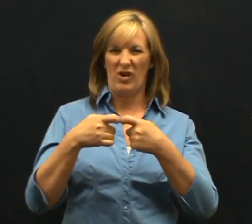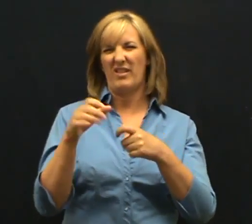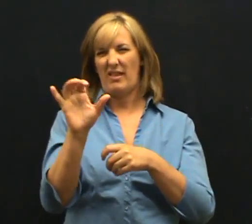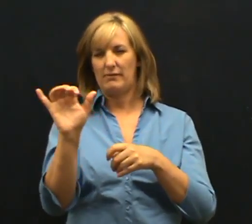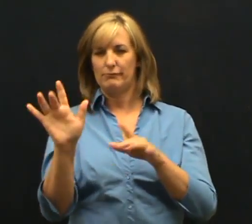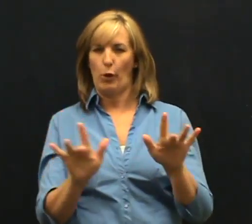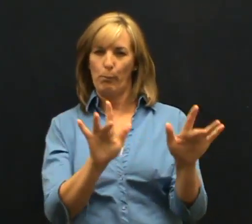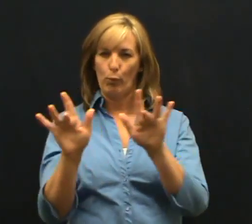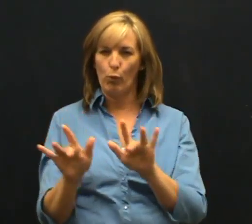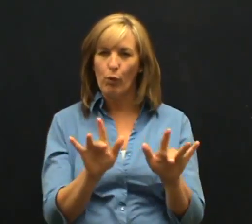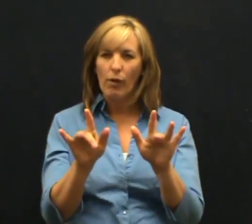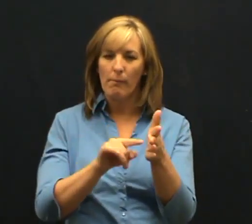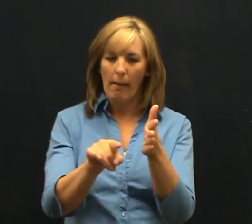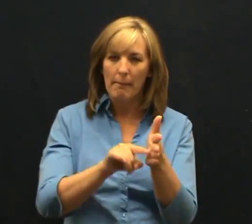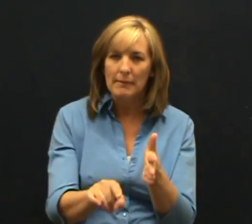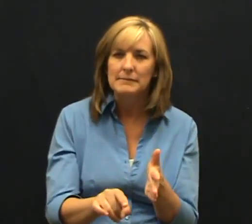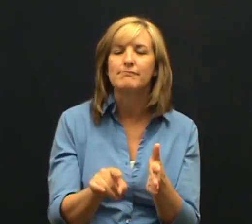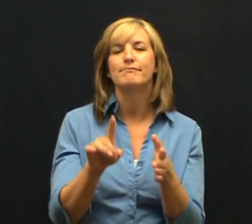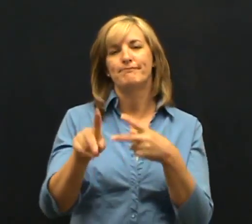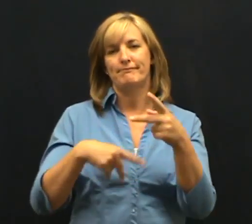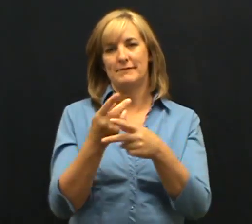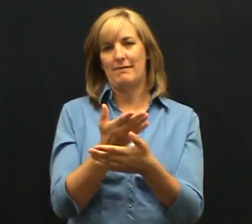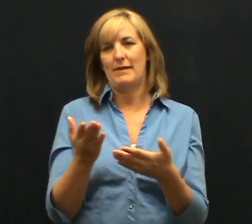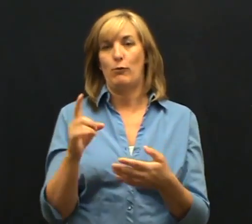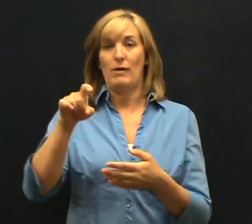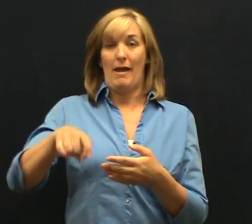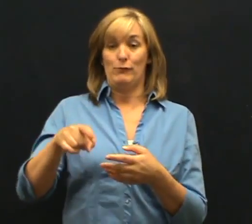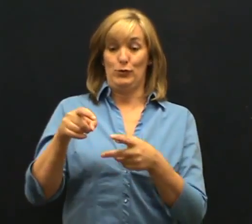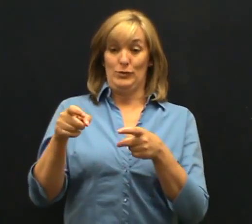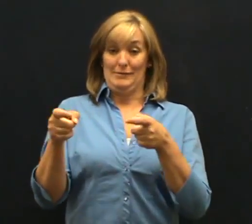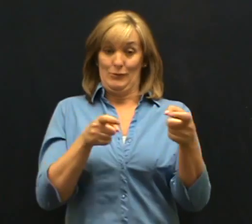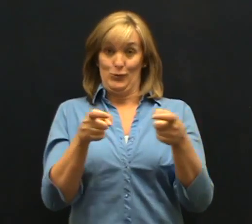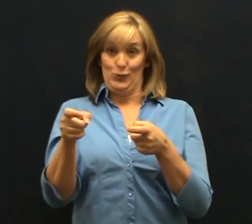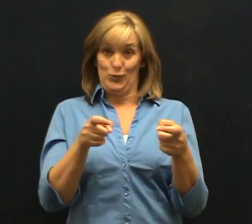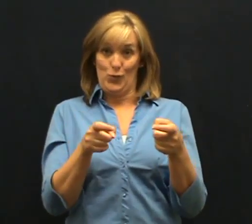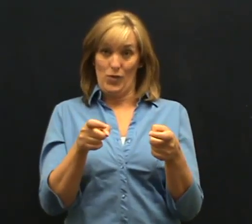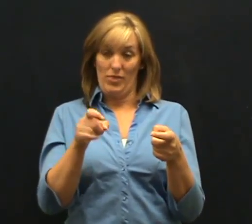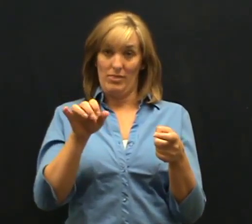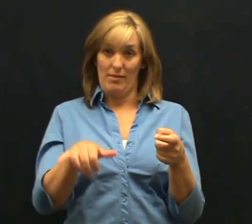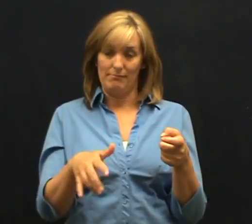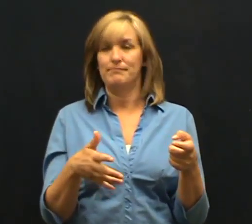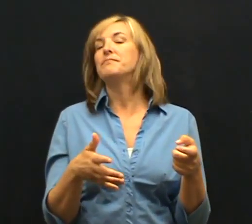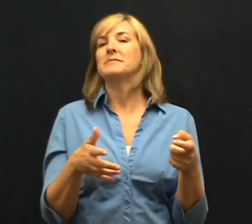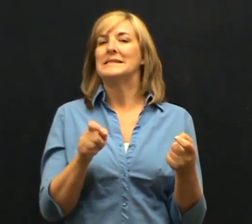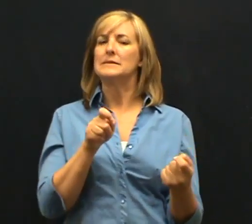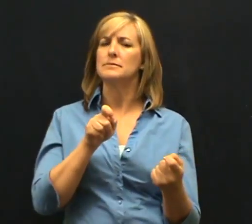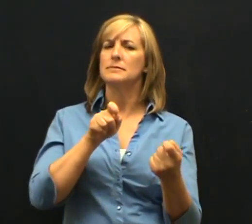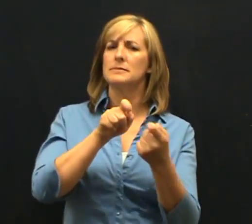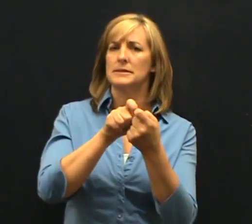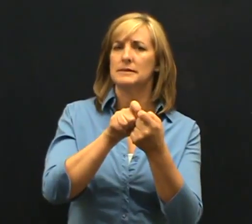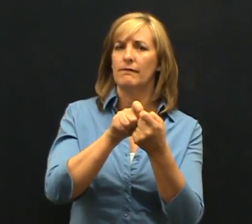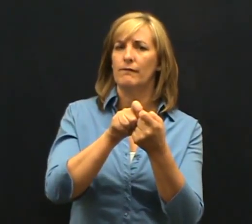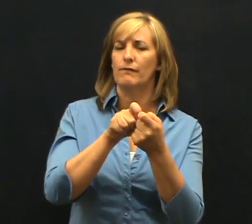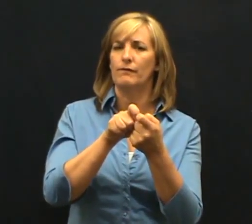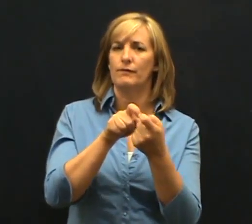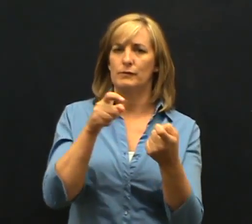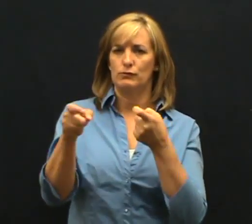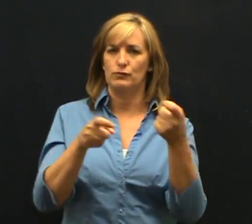And we also have to build controls around those. Now, there are pretty specific controls that need to be built